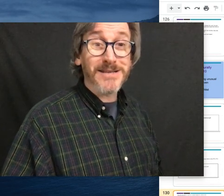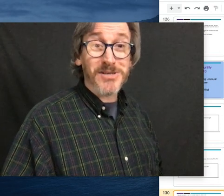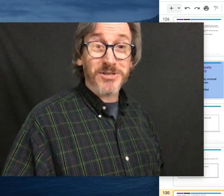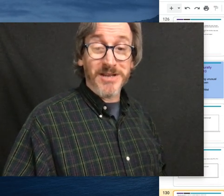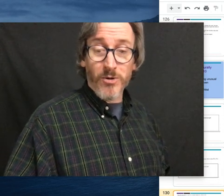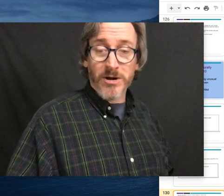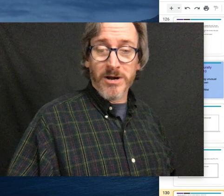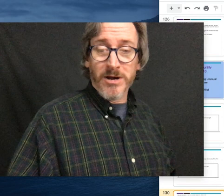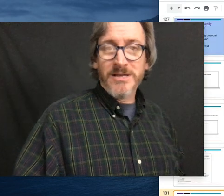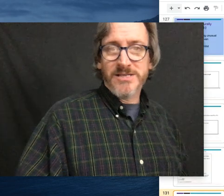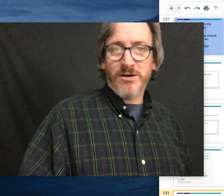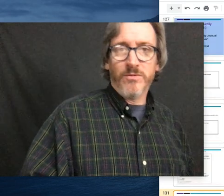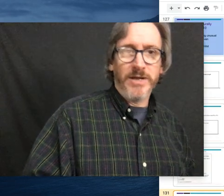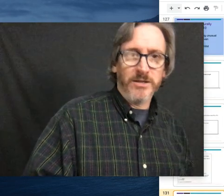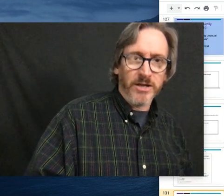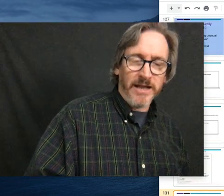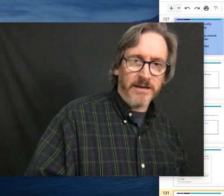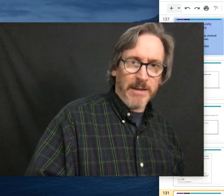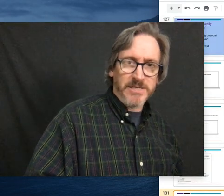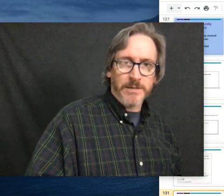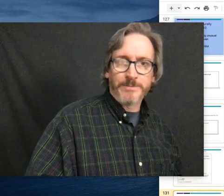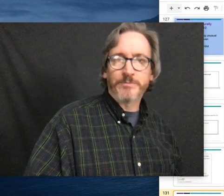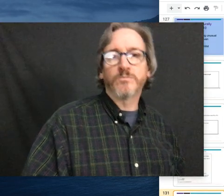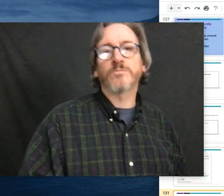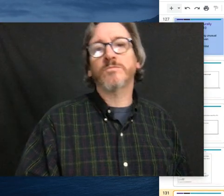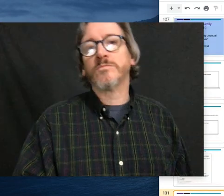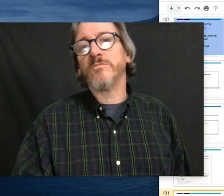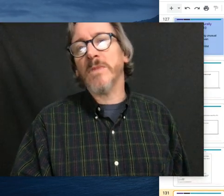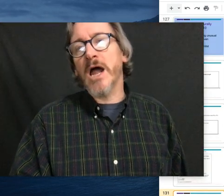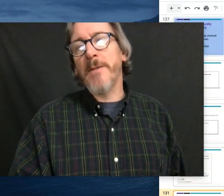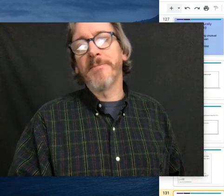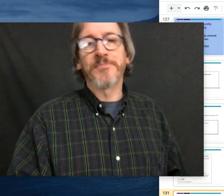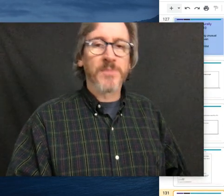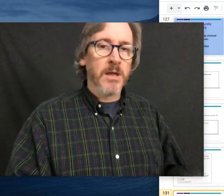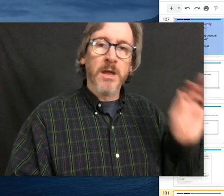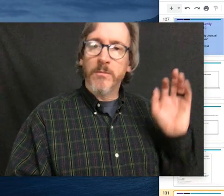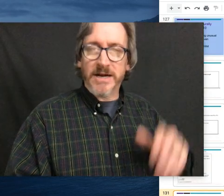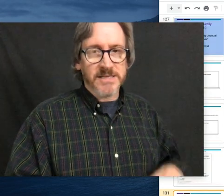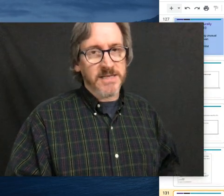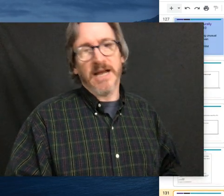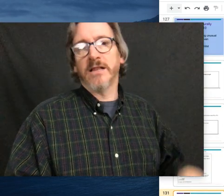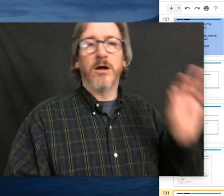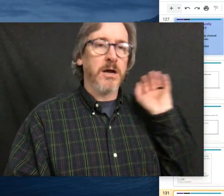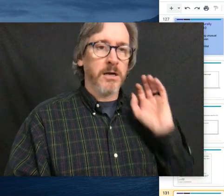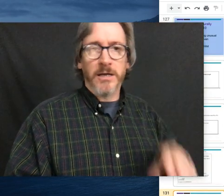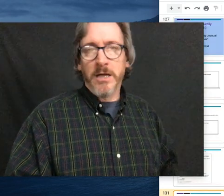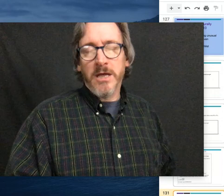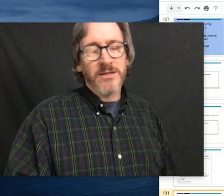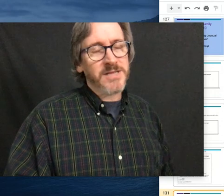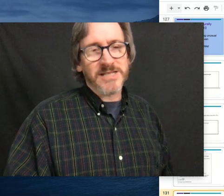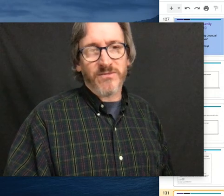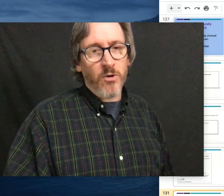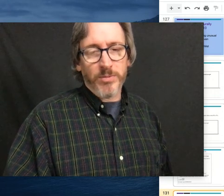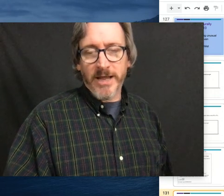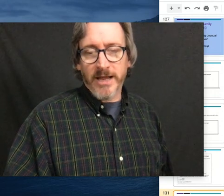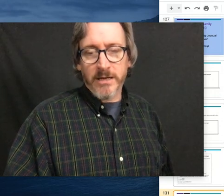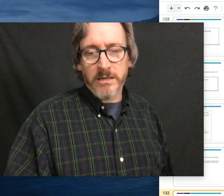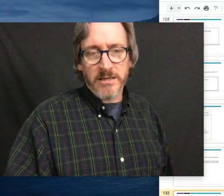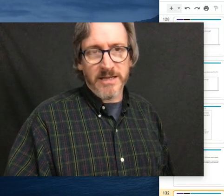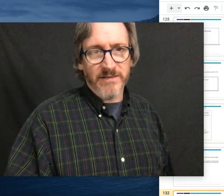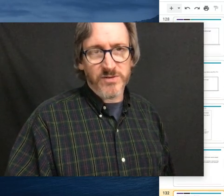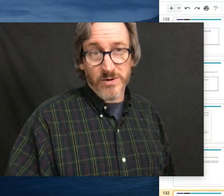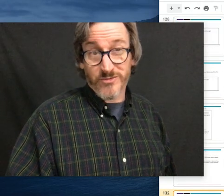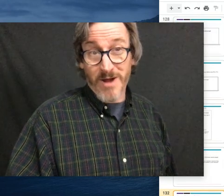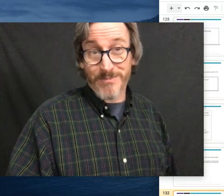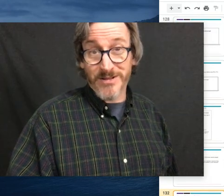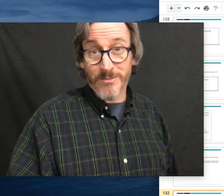anything social anymore, so we look at Amazon. Um, Practice the dialogue. There's lots of role playing that